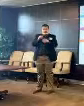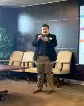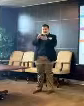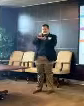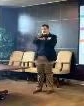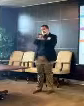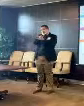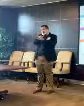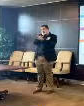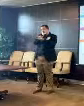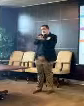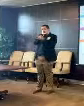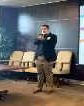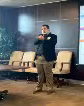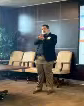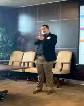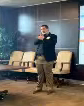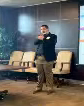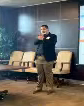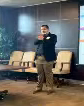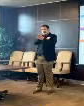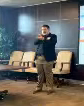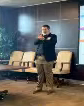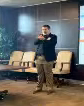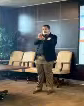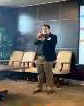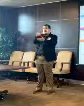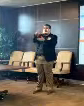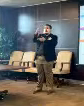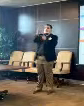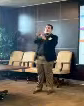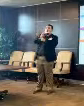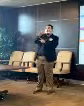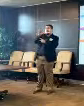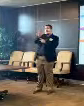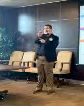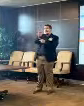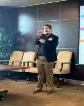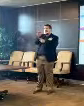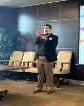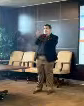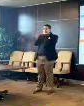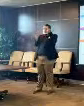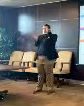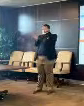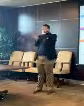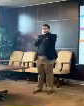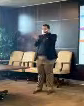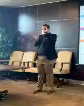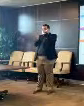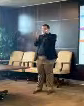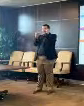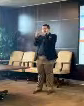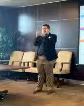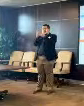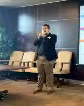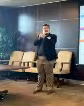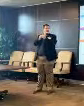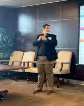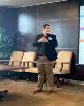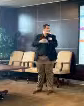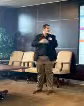impact to us, or the higher impact is starting to come together, but that gap is starting to close a little